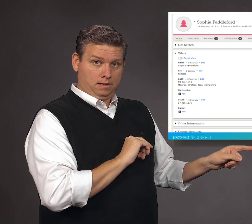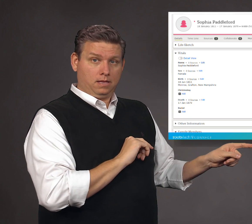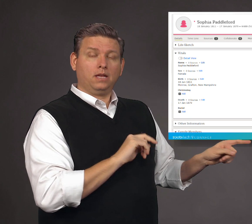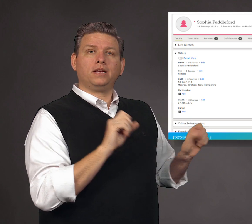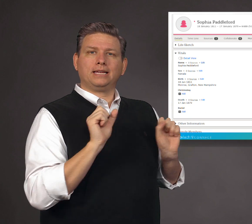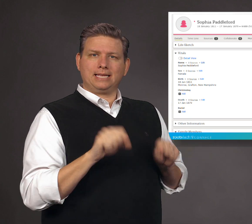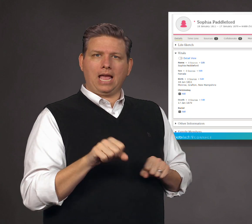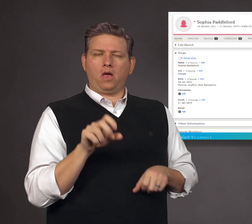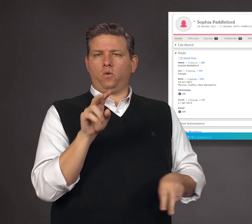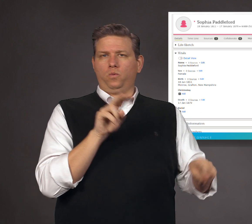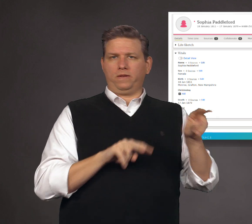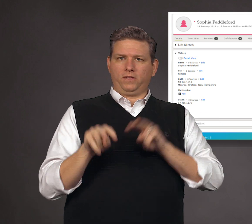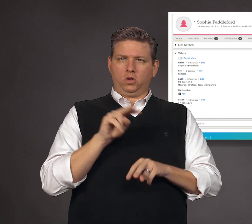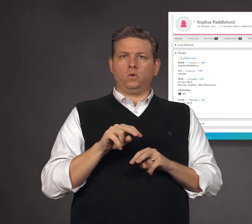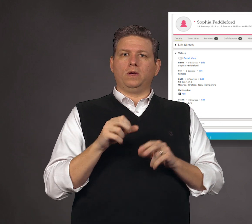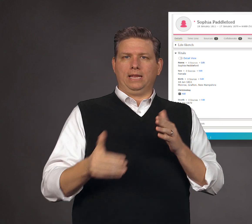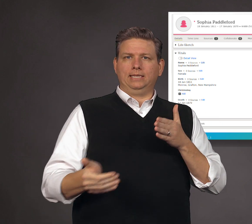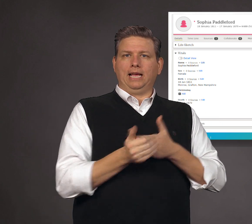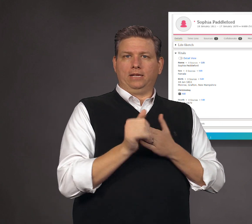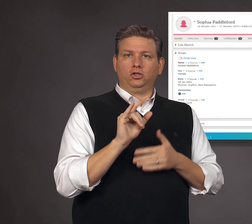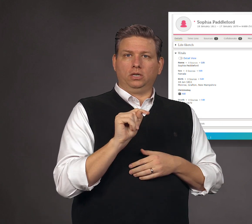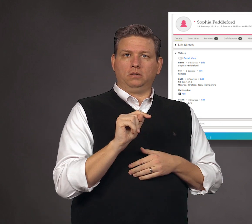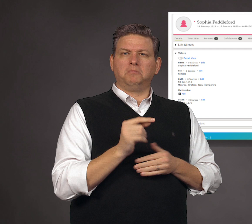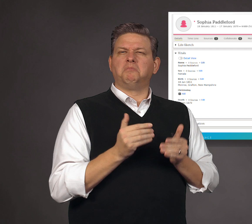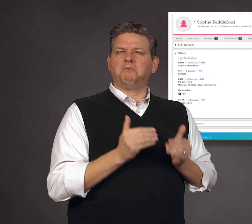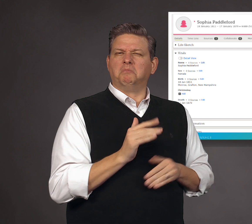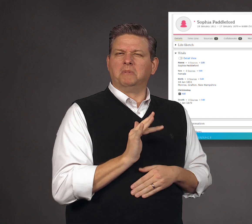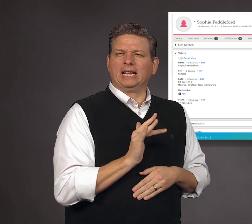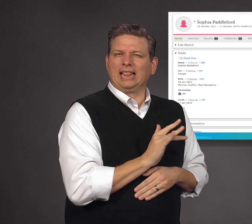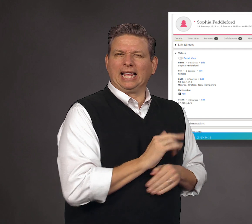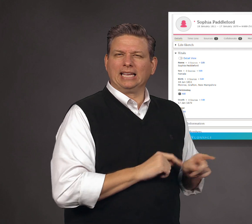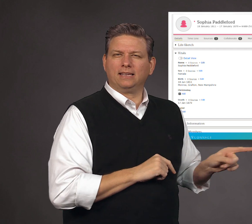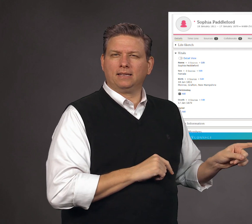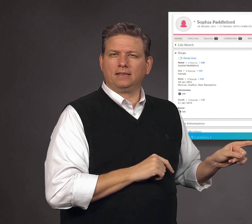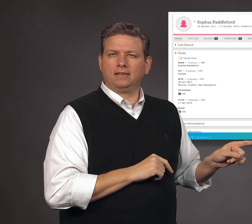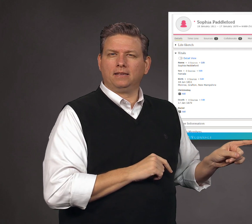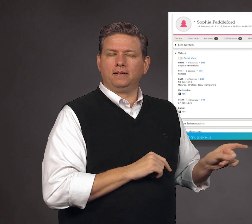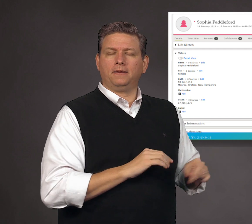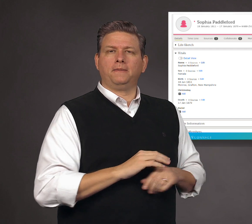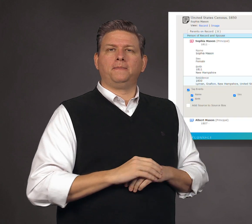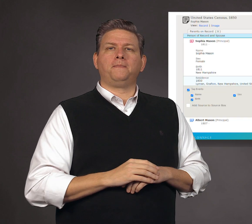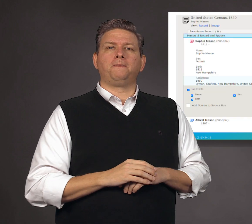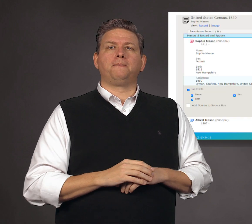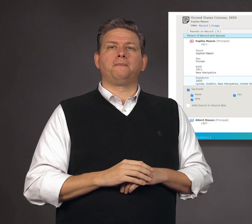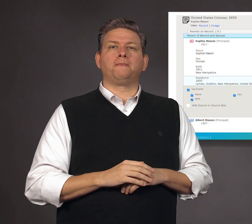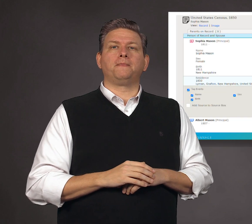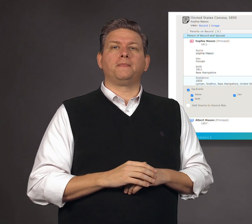to review and attach. Go ahead and click this button.